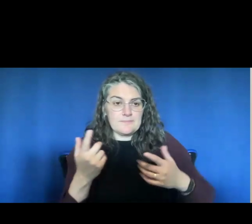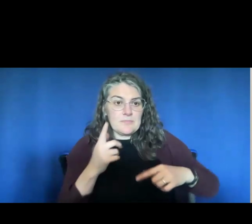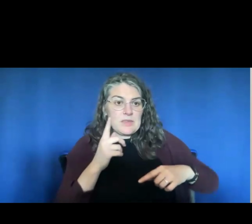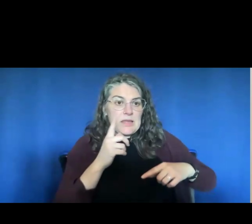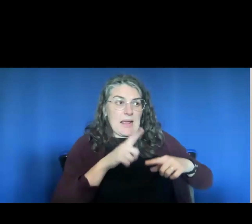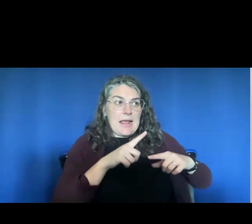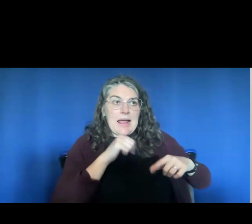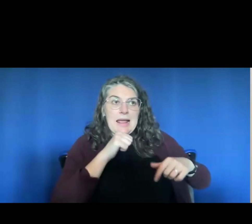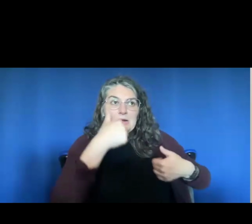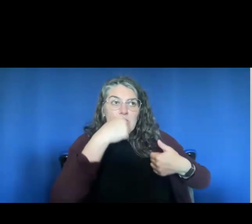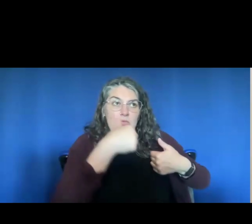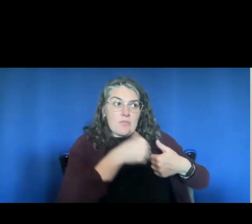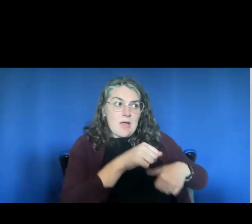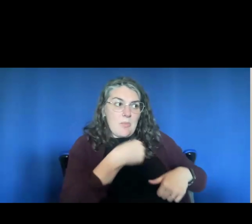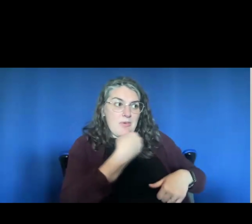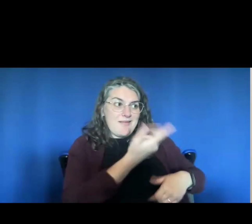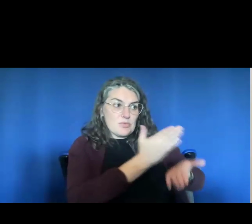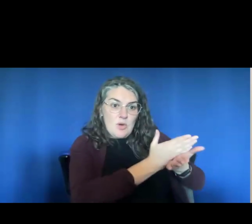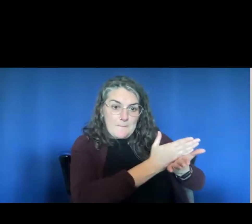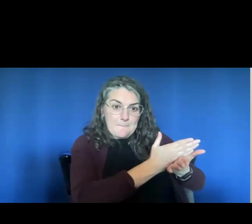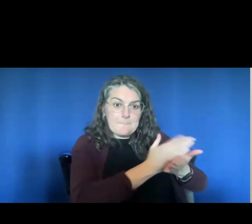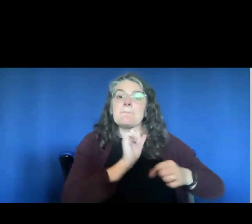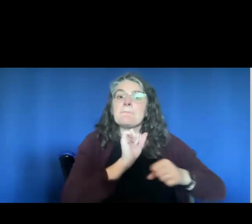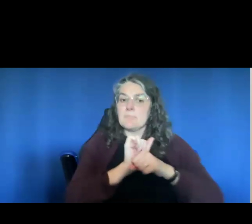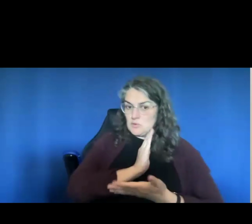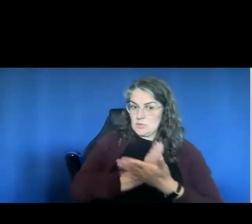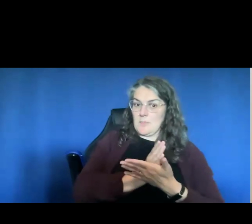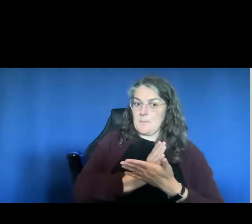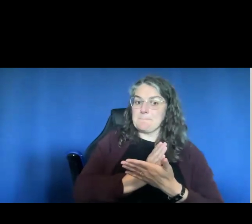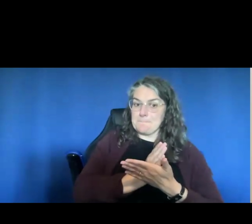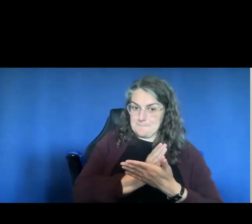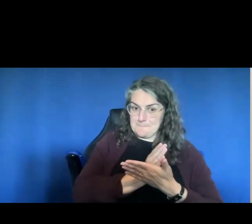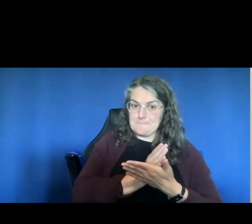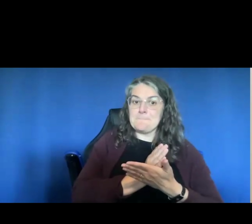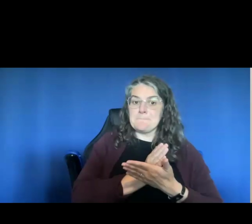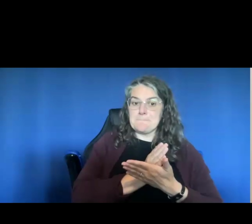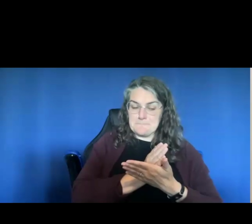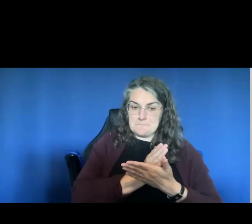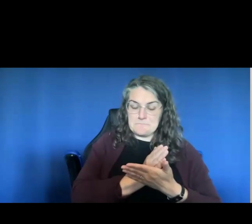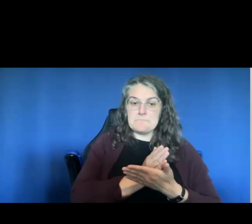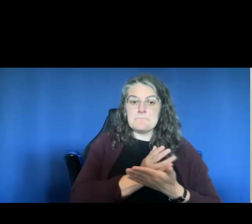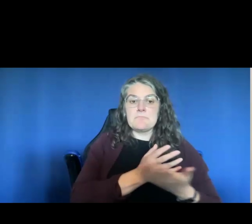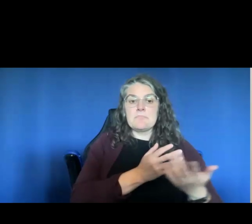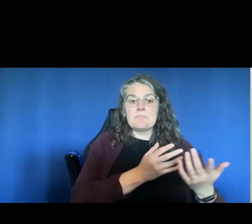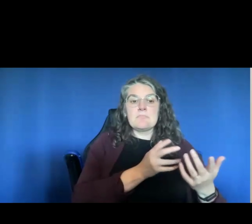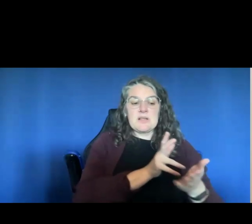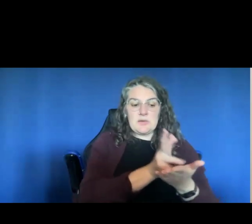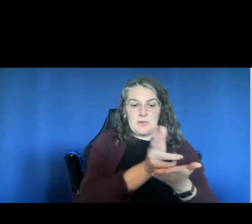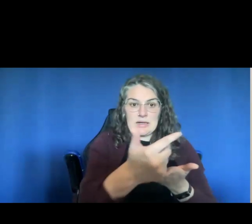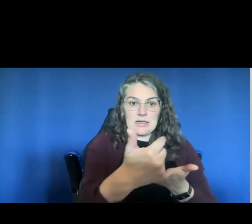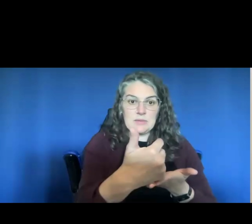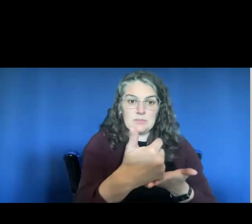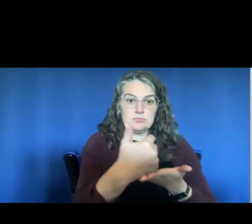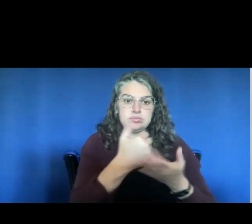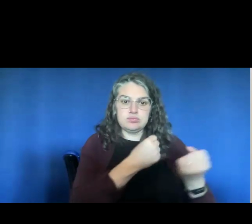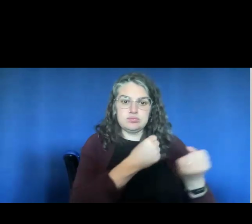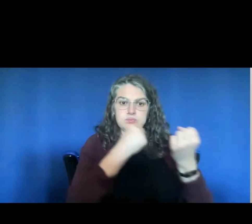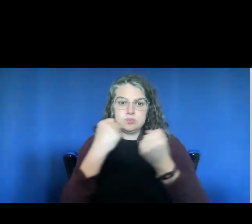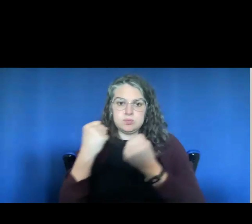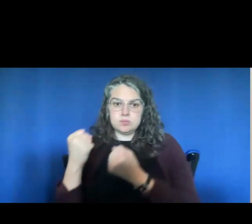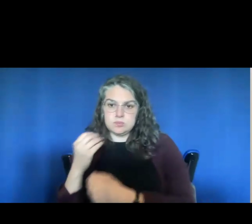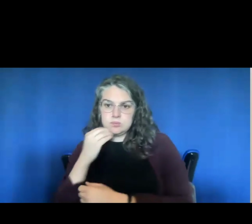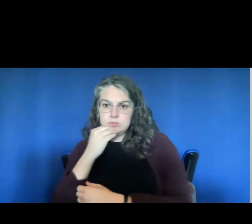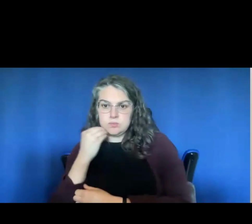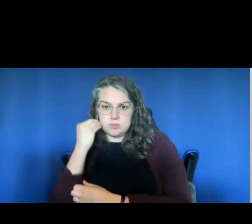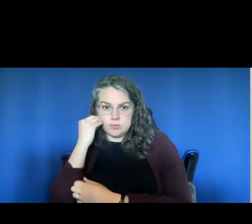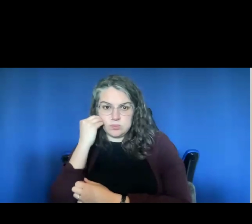did. We drove in silence the rest of the way to my house. Jim seemed frustrated that I